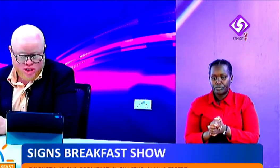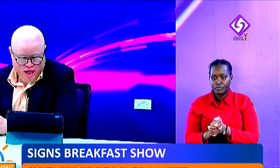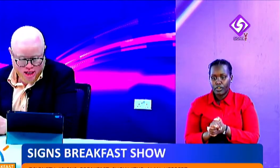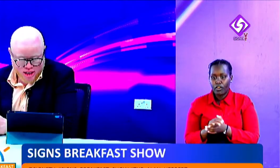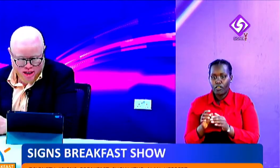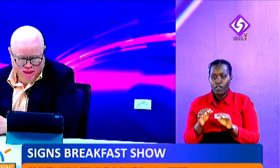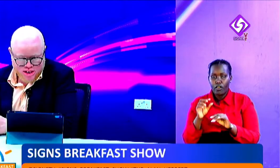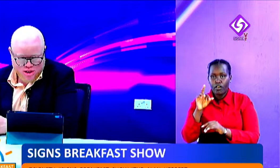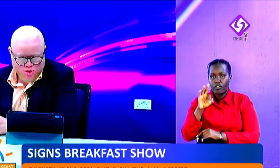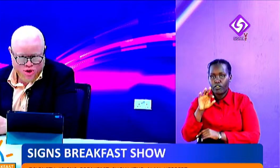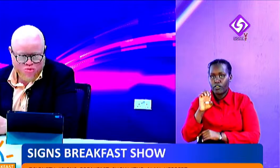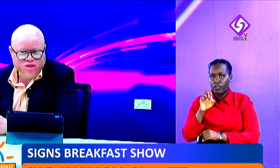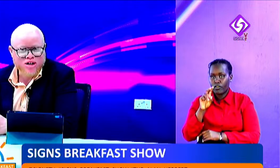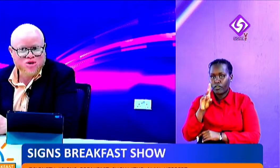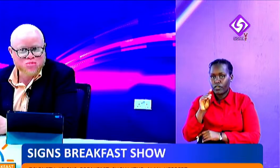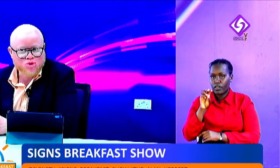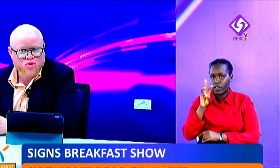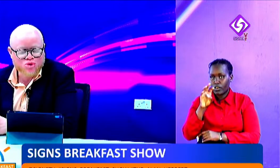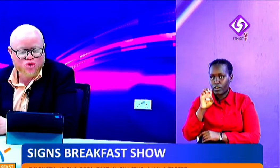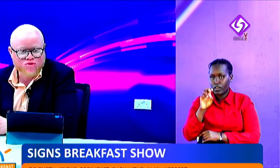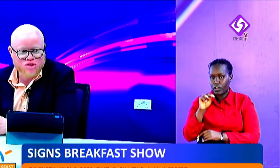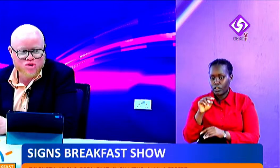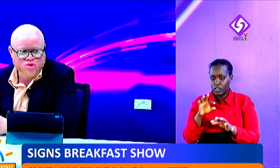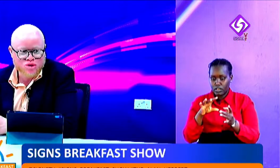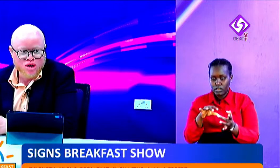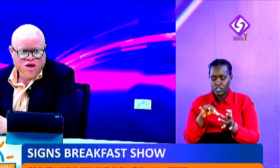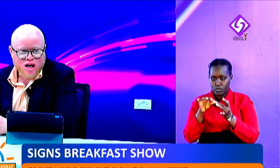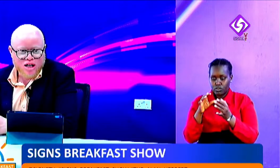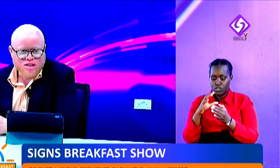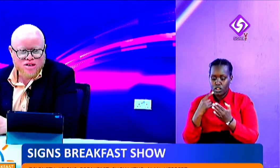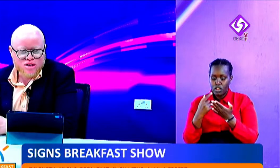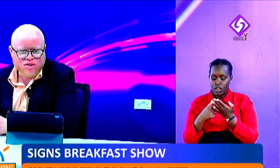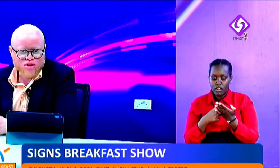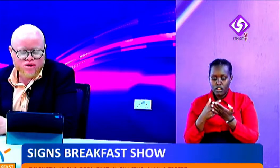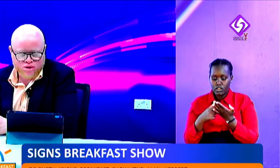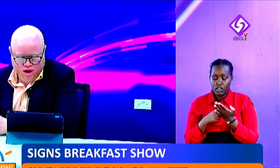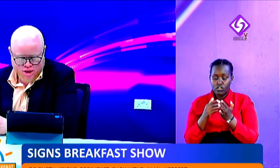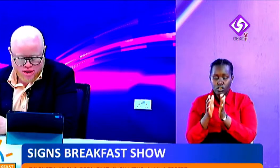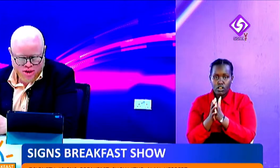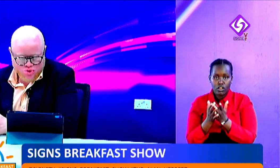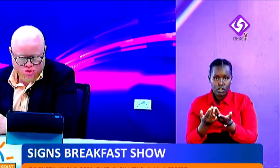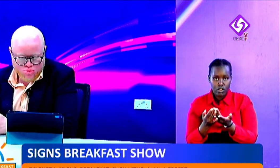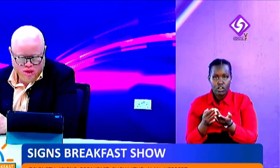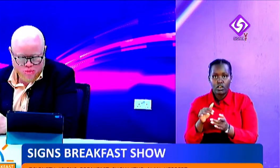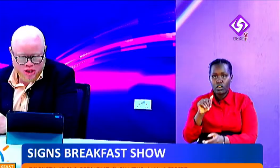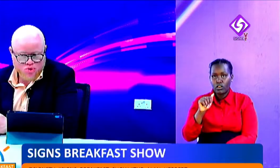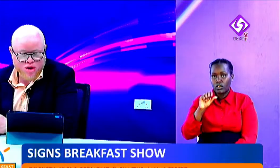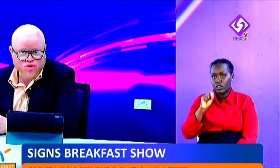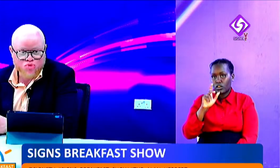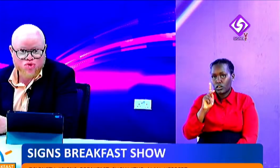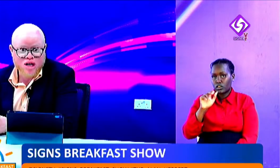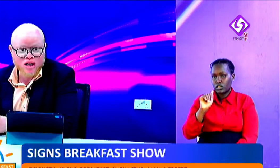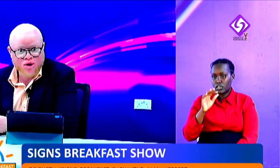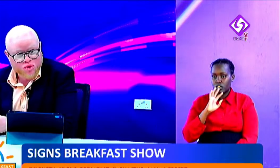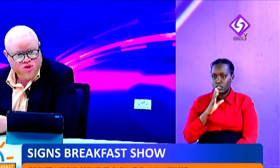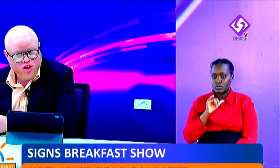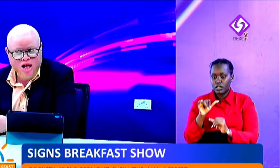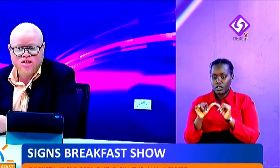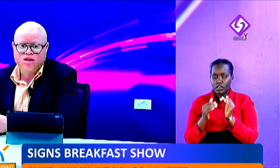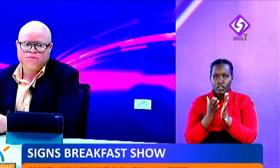today it is a rather special conversation, and Aska is going to be speaking to us through sign language, and